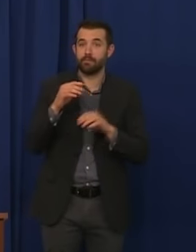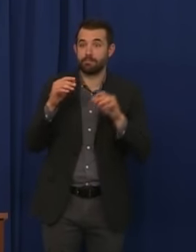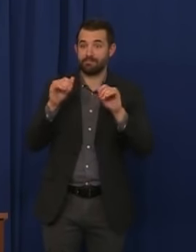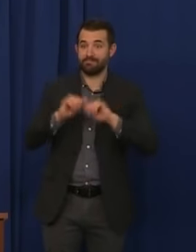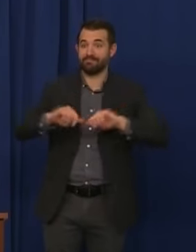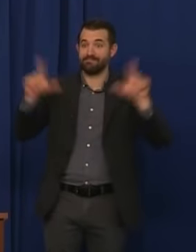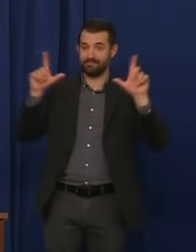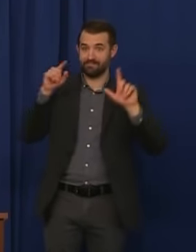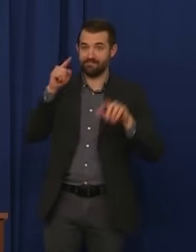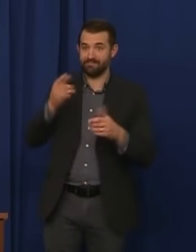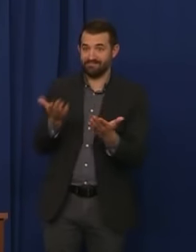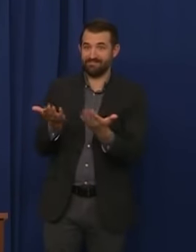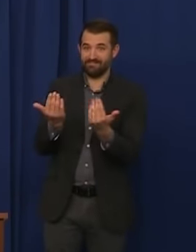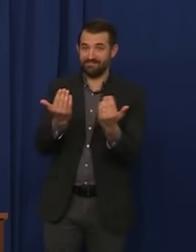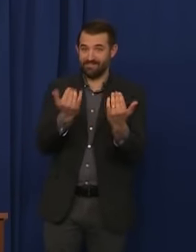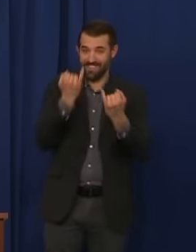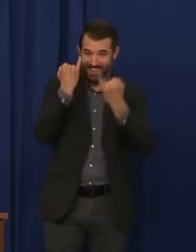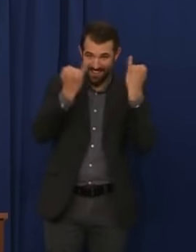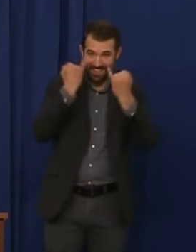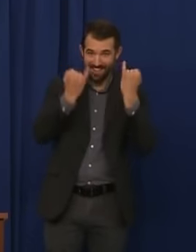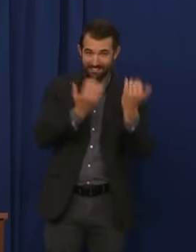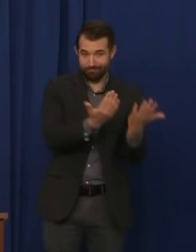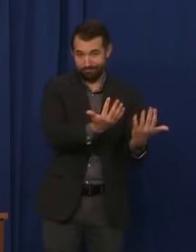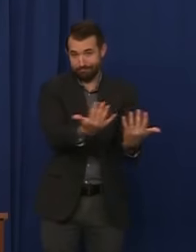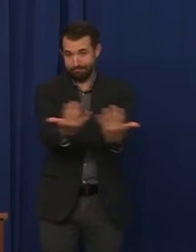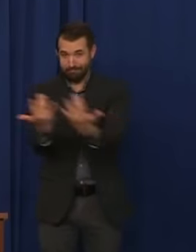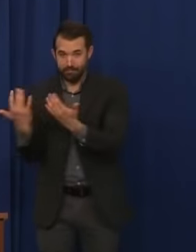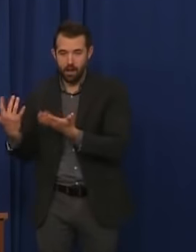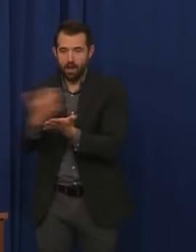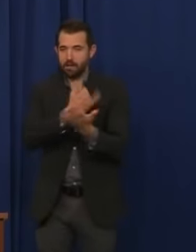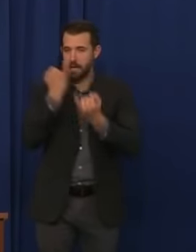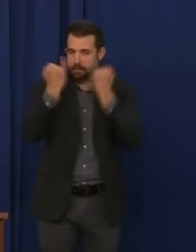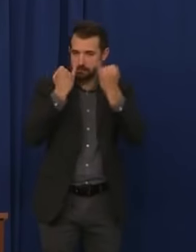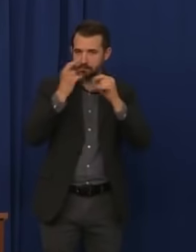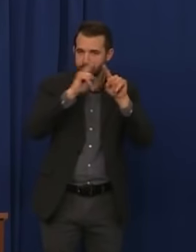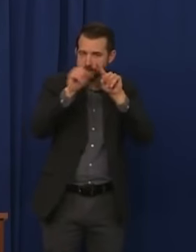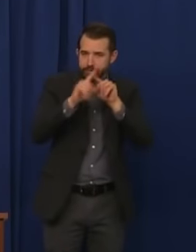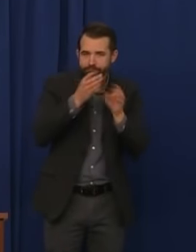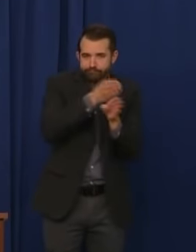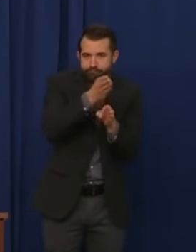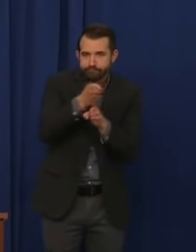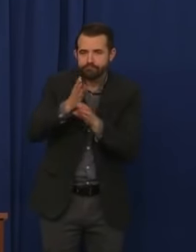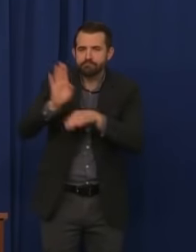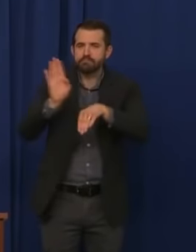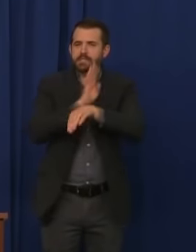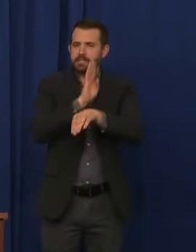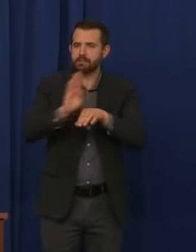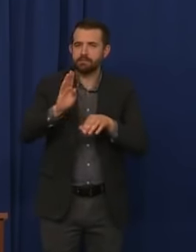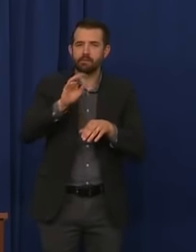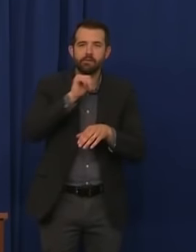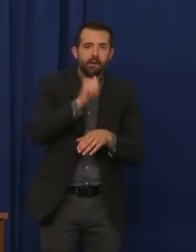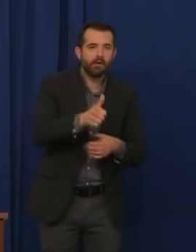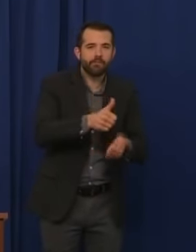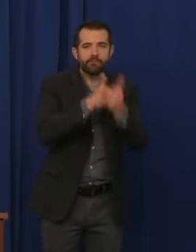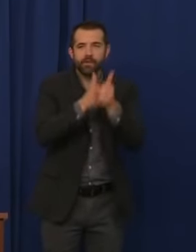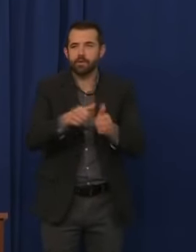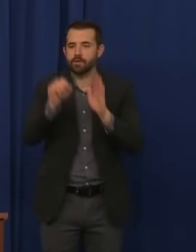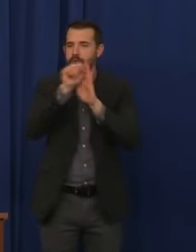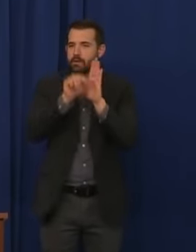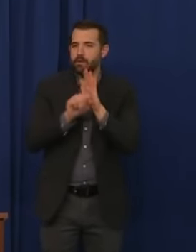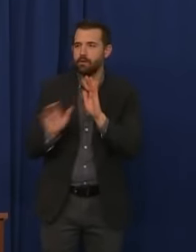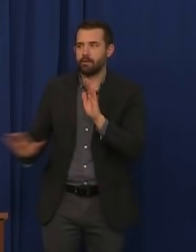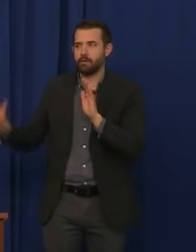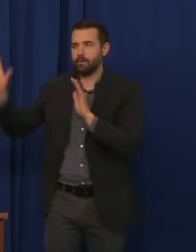give suggestions. We're also looking at different sectors of the economy, not regionally in the state of Maine, regionally perhaps in northern New